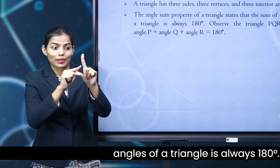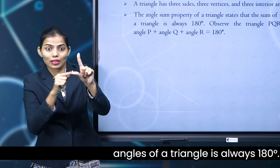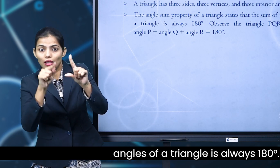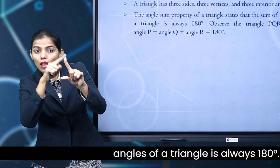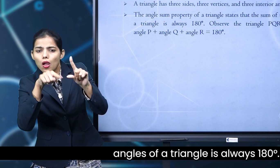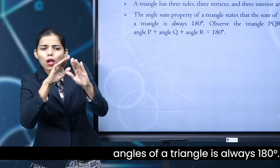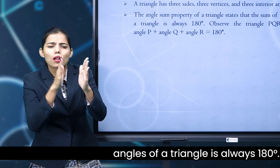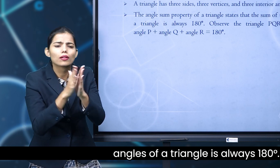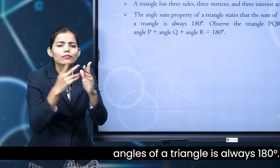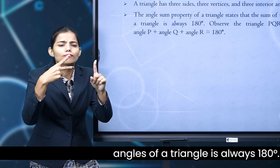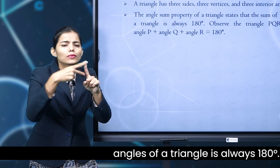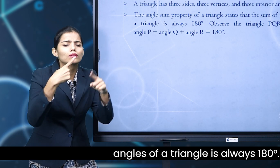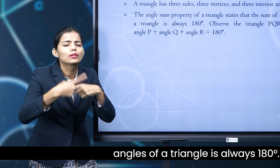is always 180 degree.